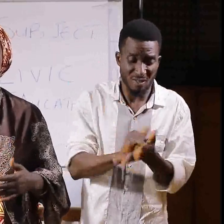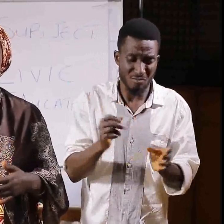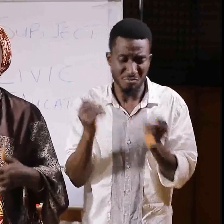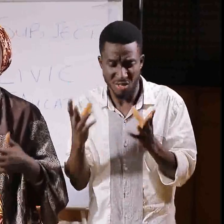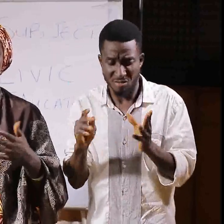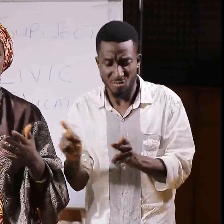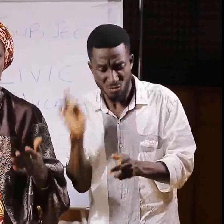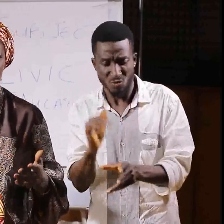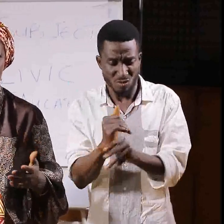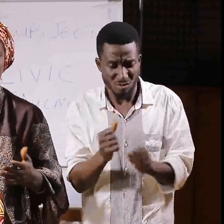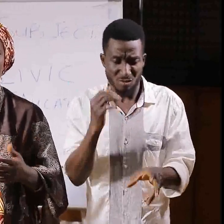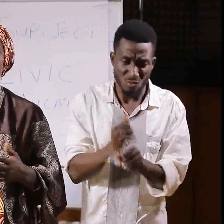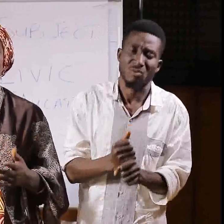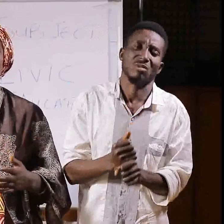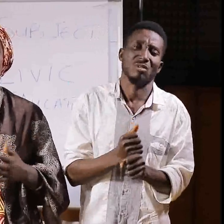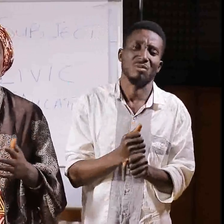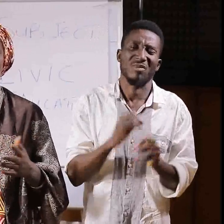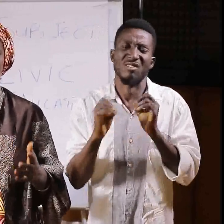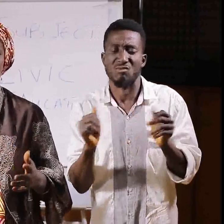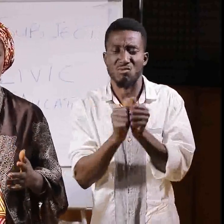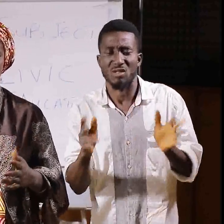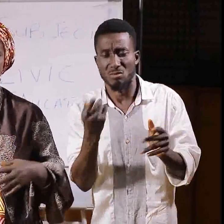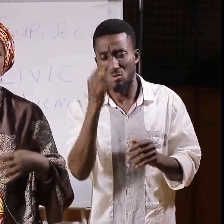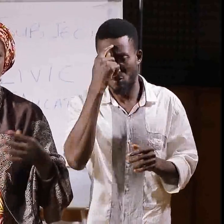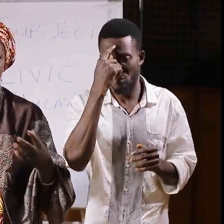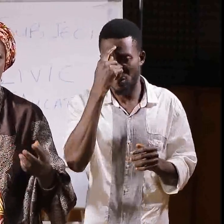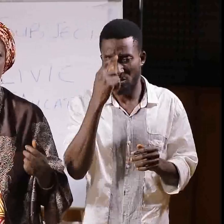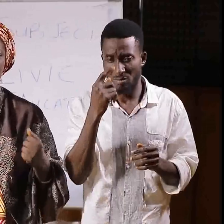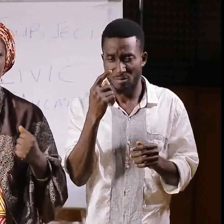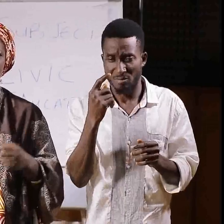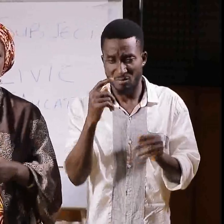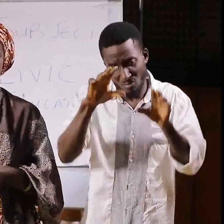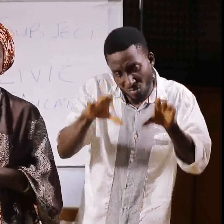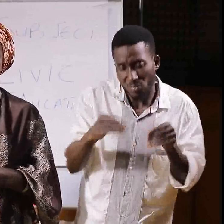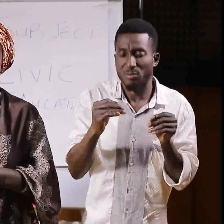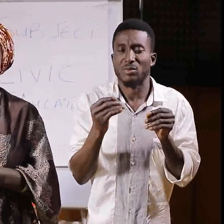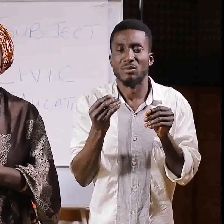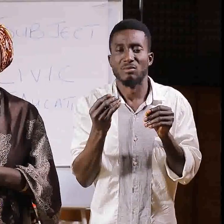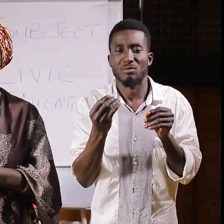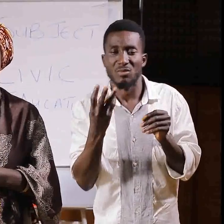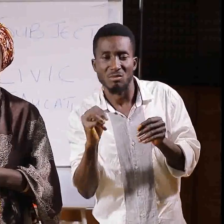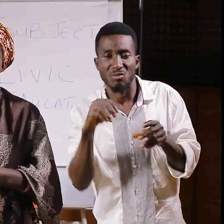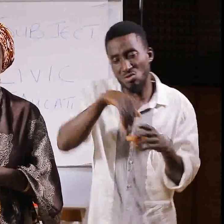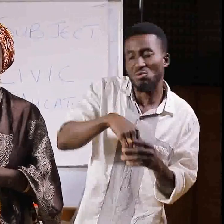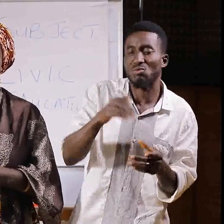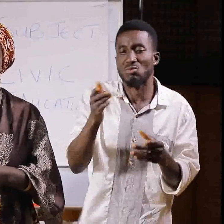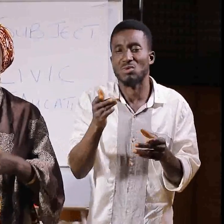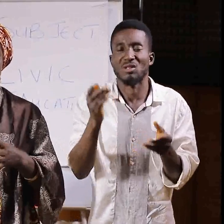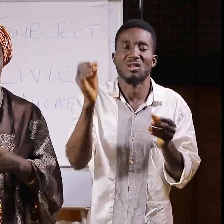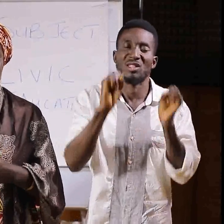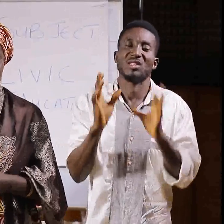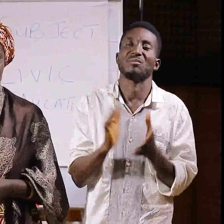will be gainfully employed, even without the government absorbing them into their system.